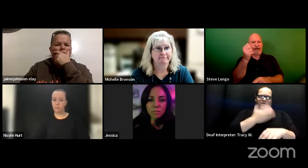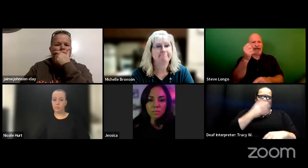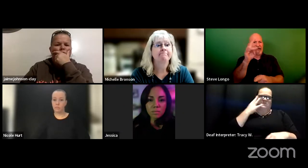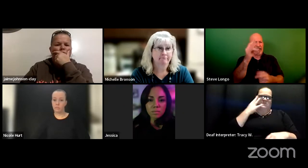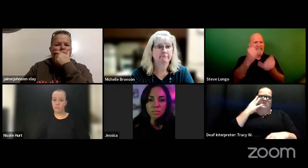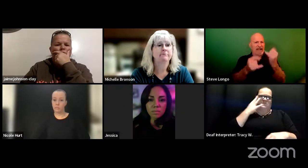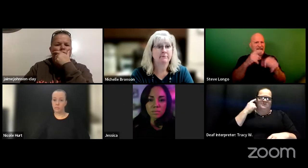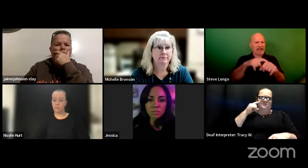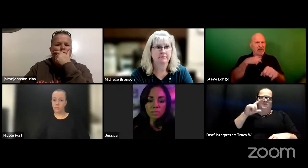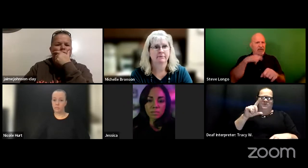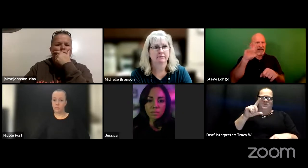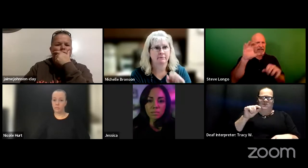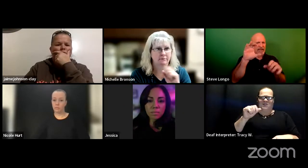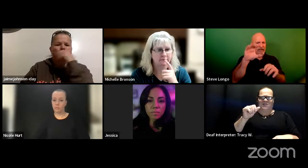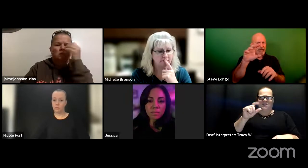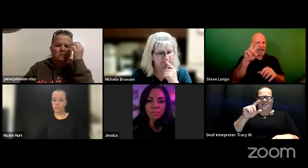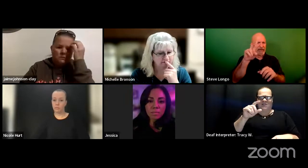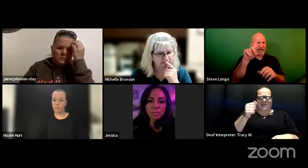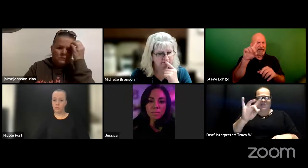at what the